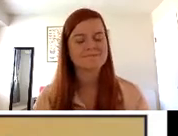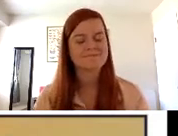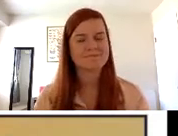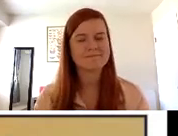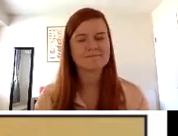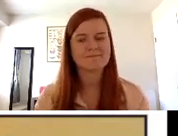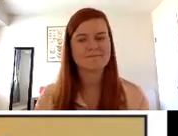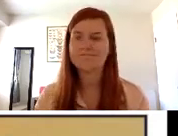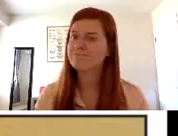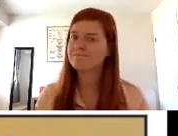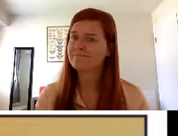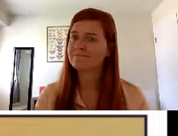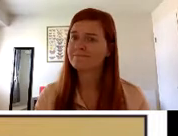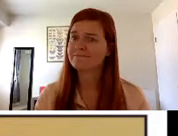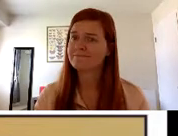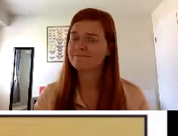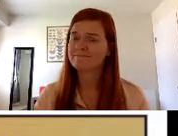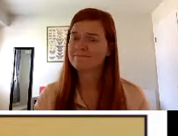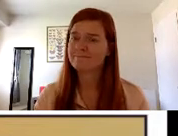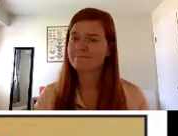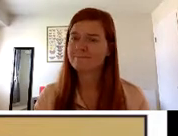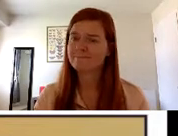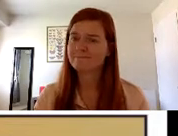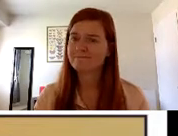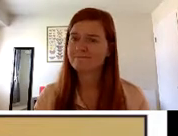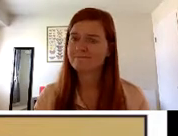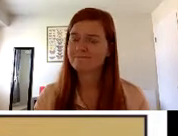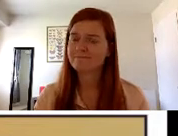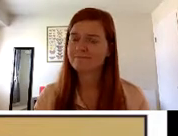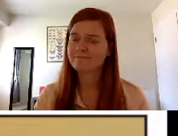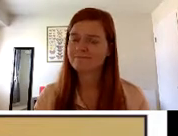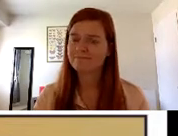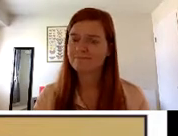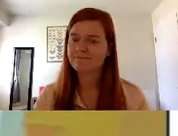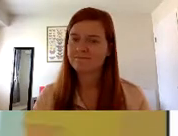ruff." Can you guess what the cat said? "Meow, meow."